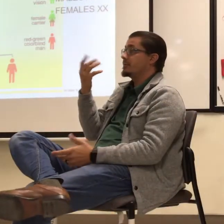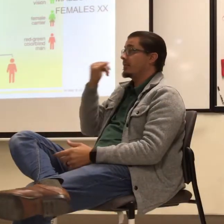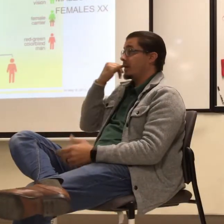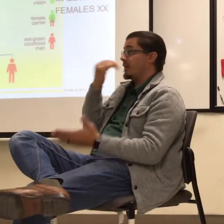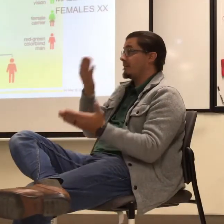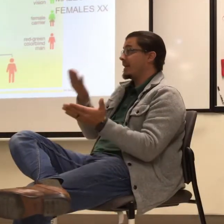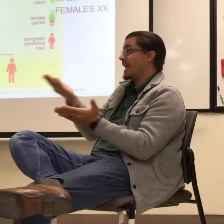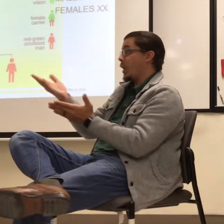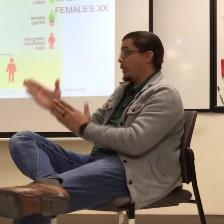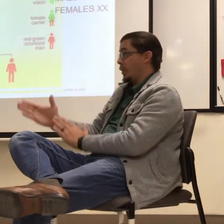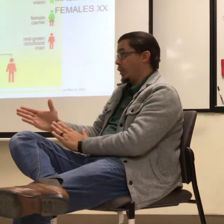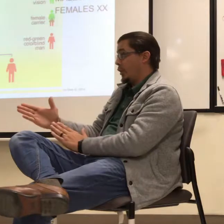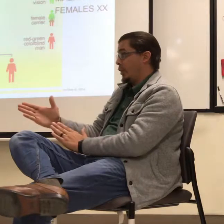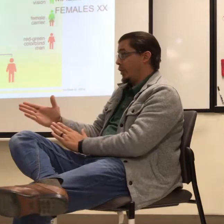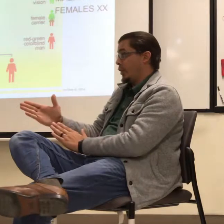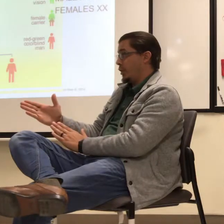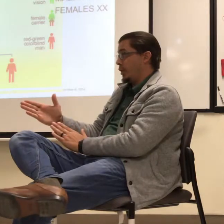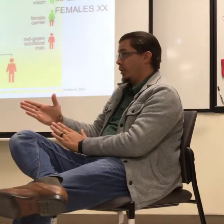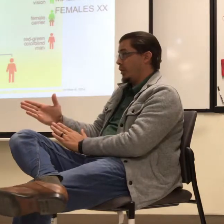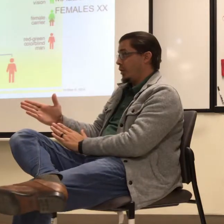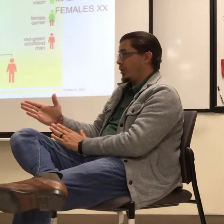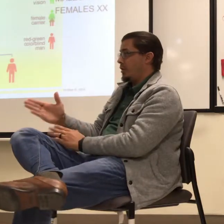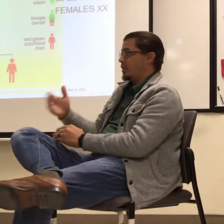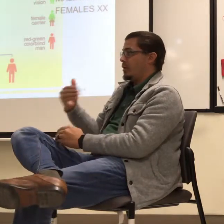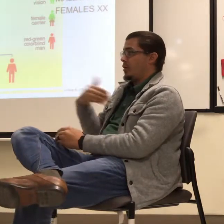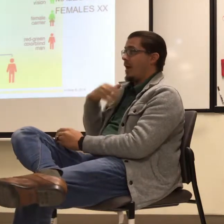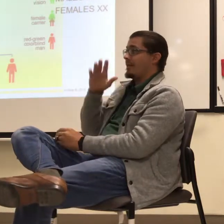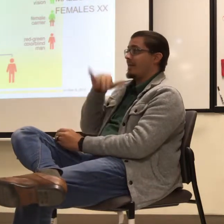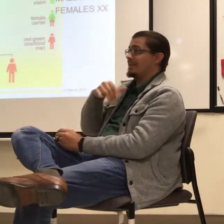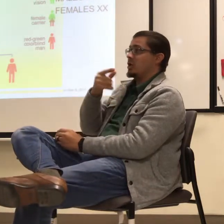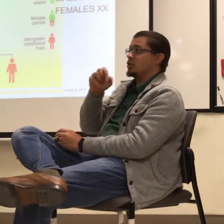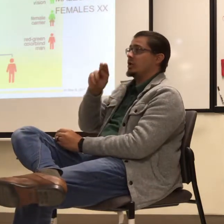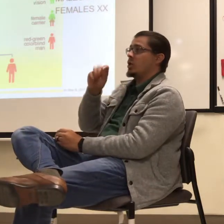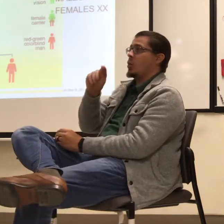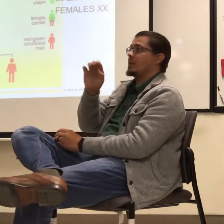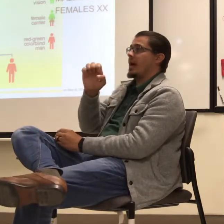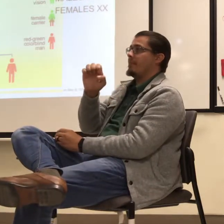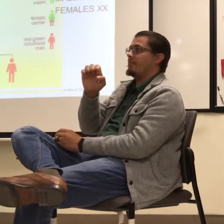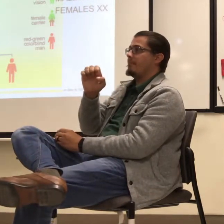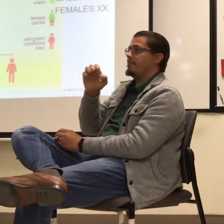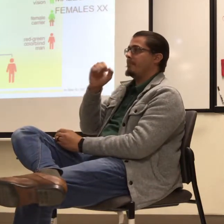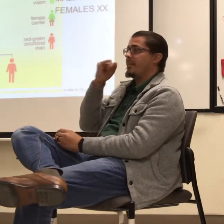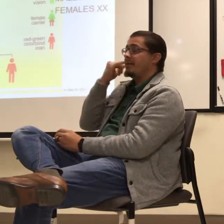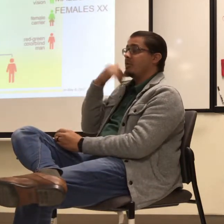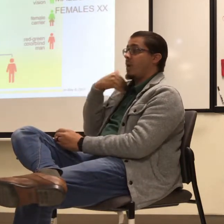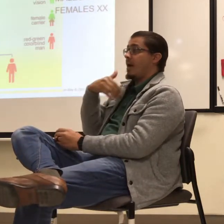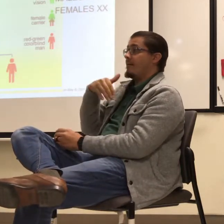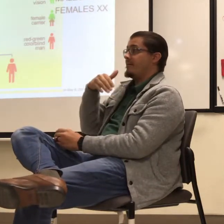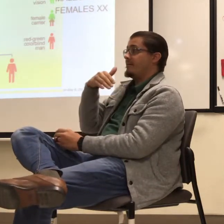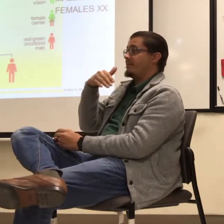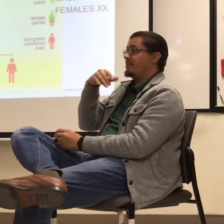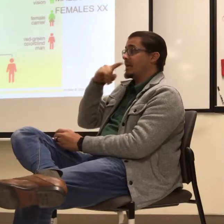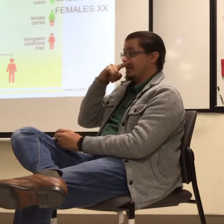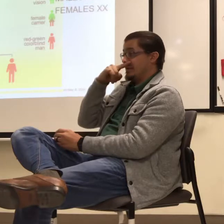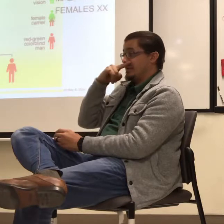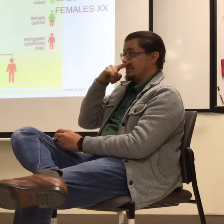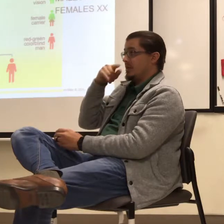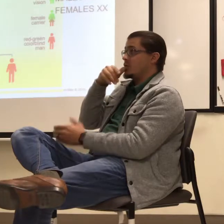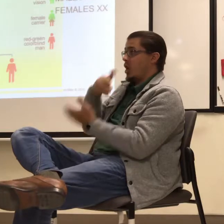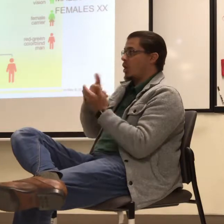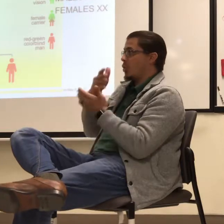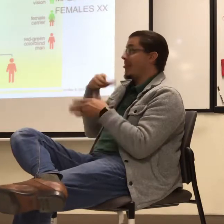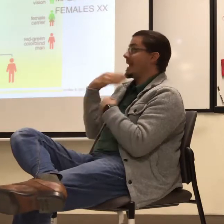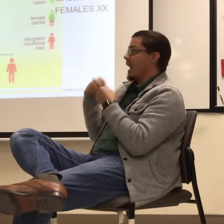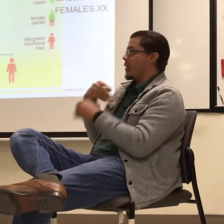you're a carrier, you have this genotype. You have kids. If it's a daughter, they'll inherit the